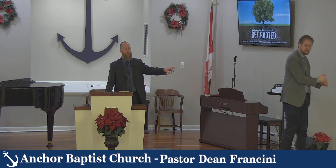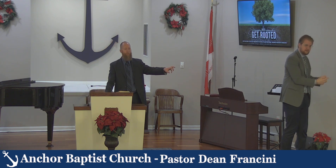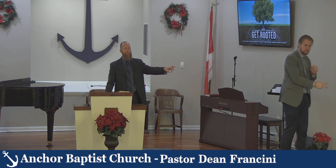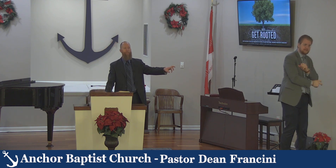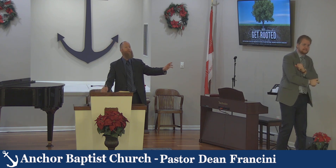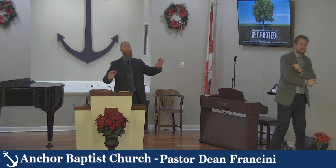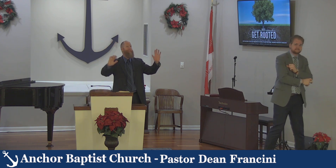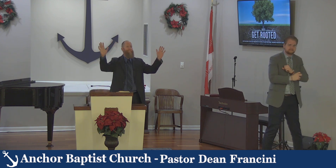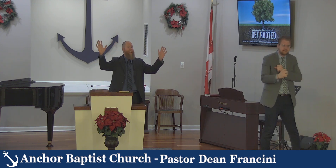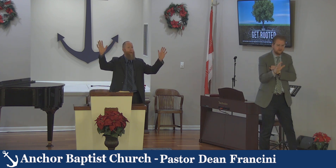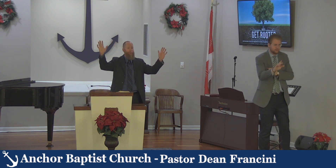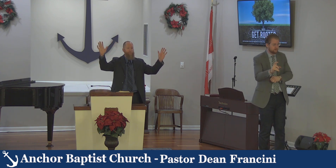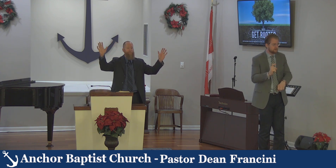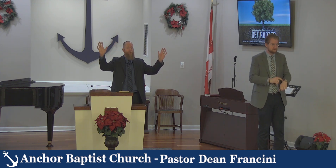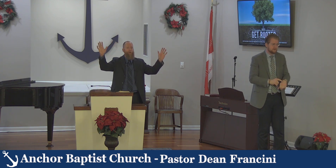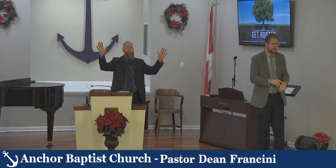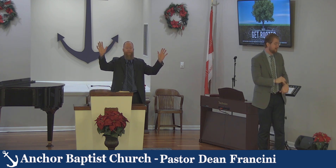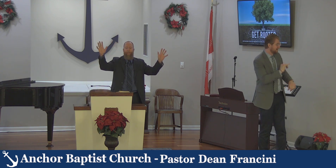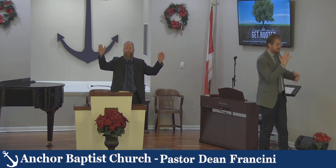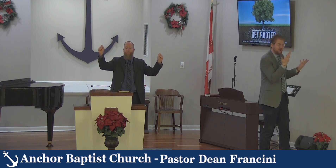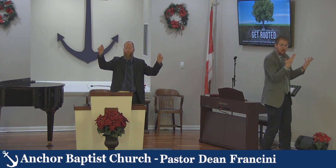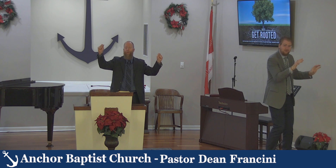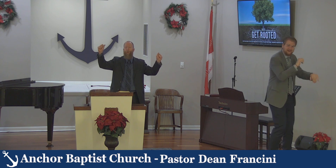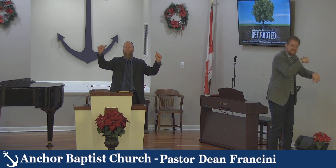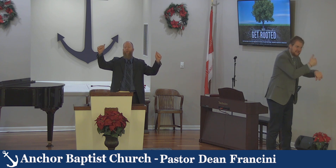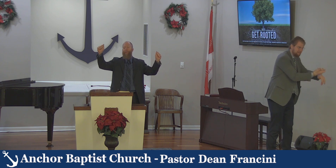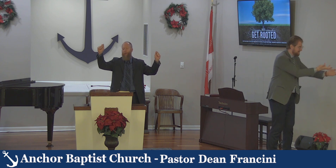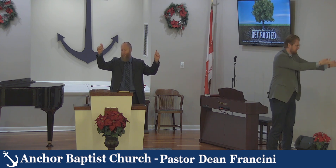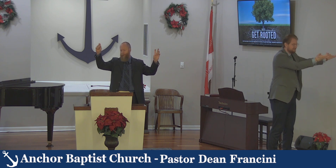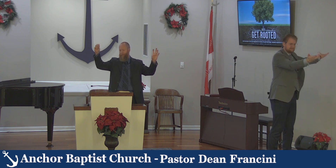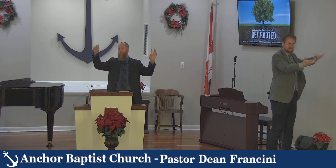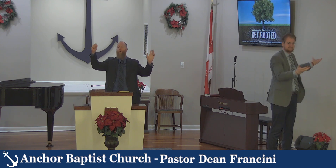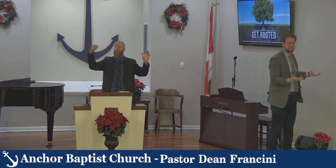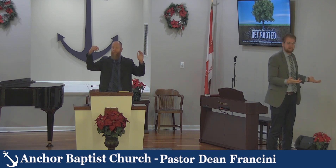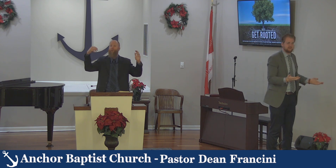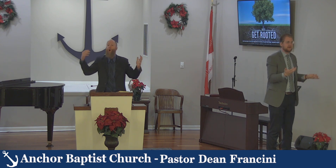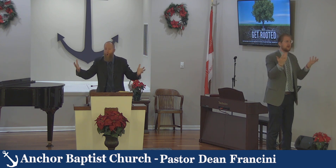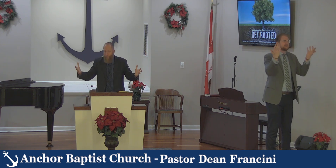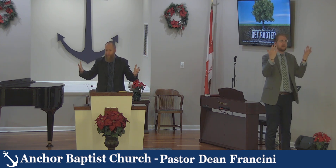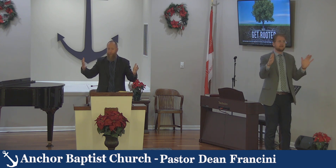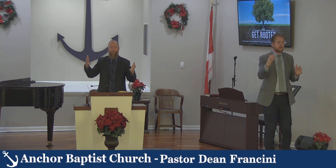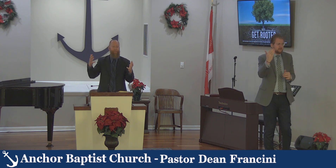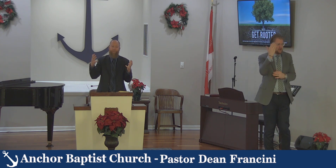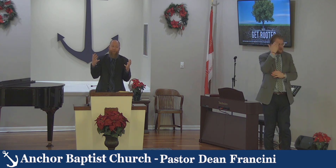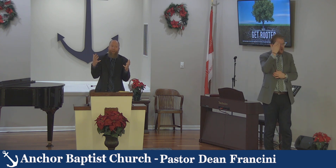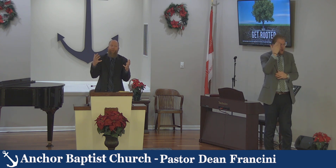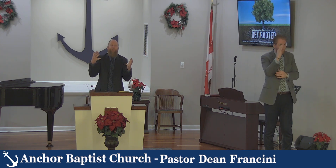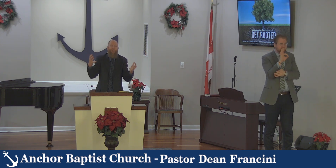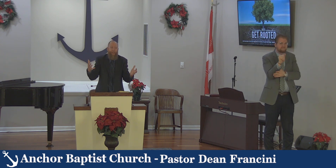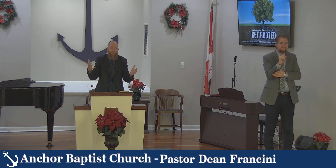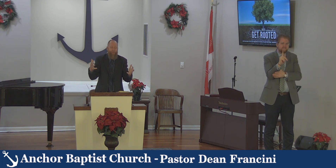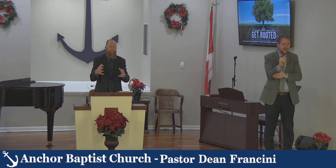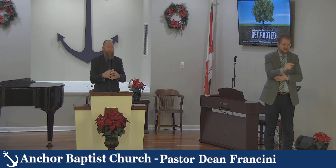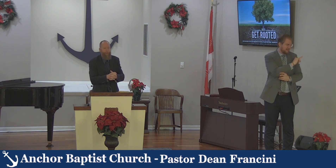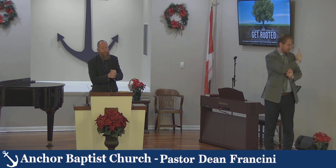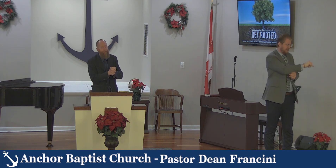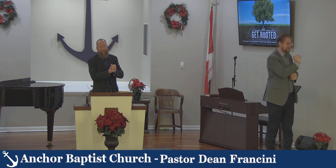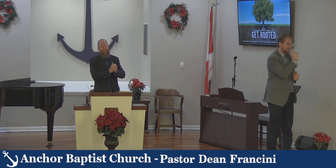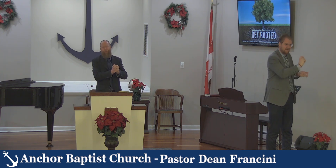me? It's already established. It's already a, what do they call that? It's a known. It's not going to change.